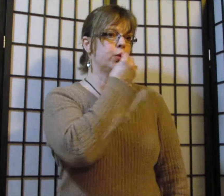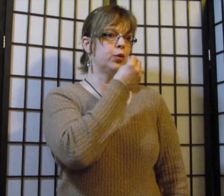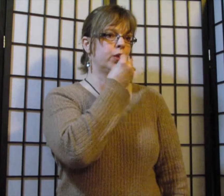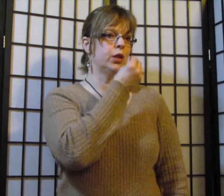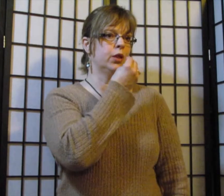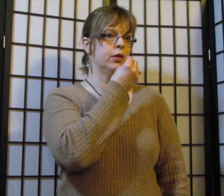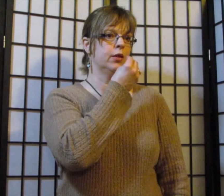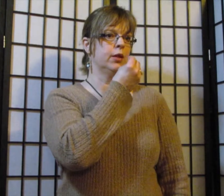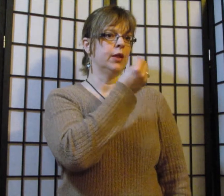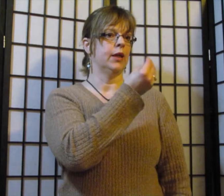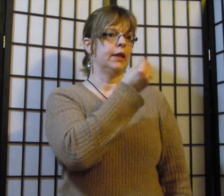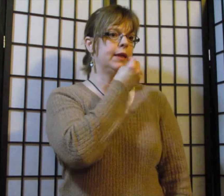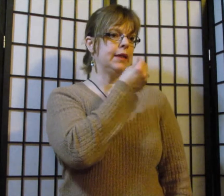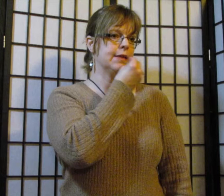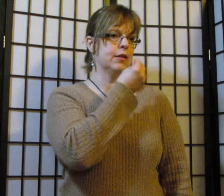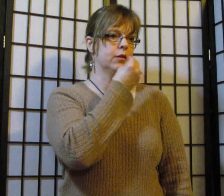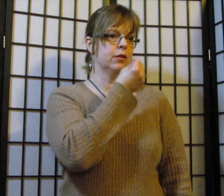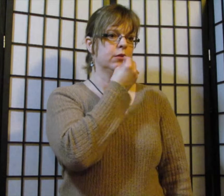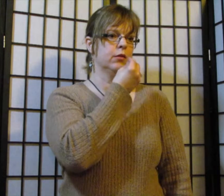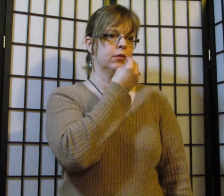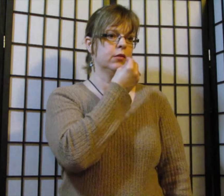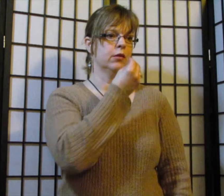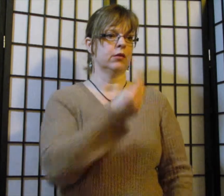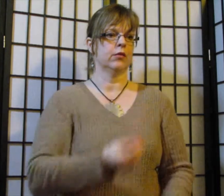Food, eat.